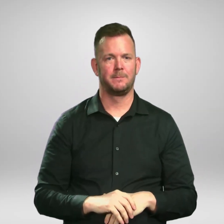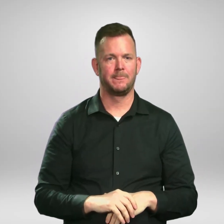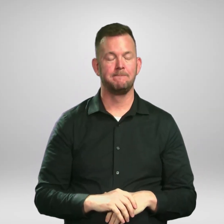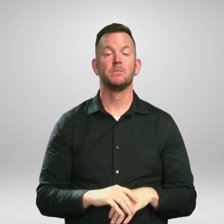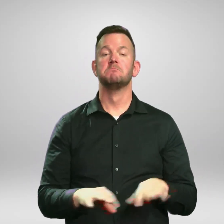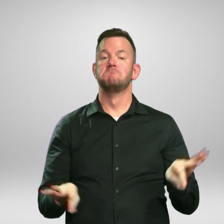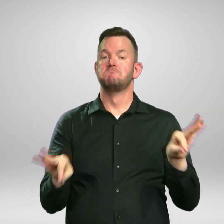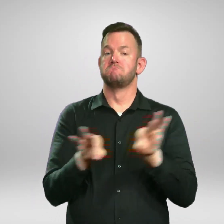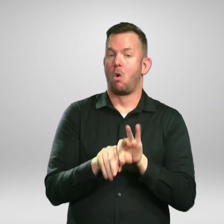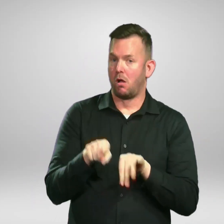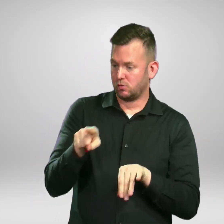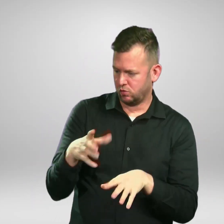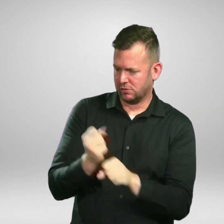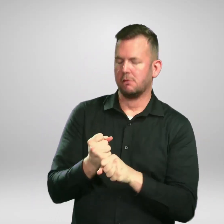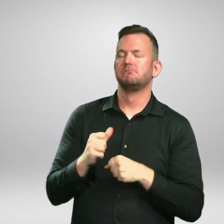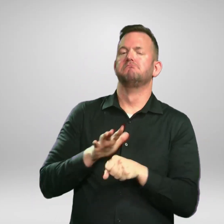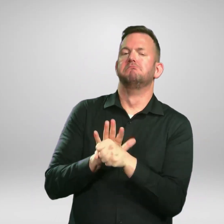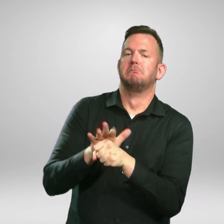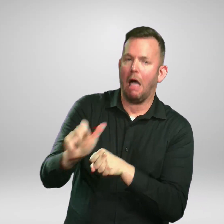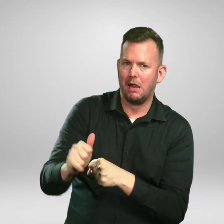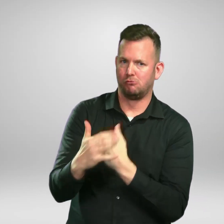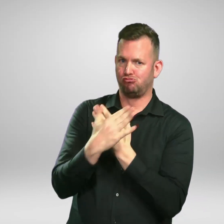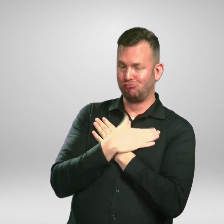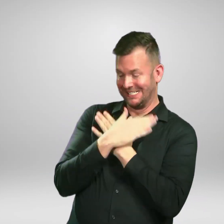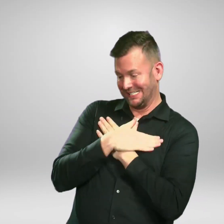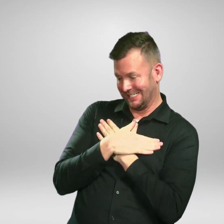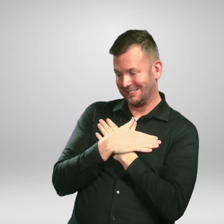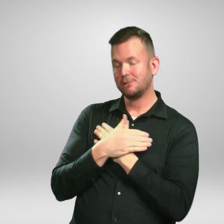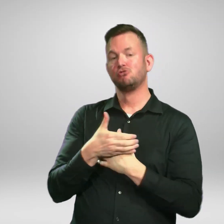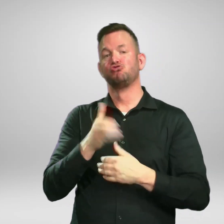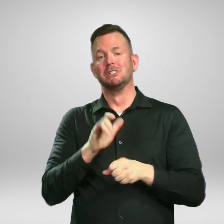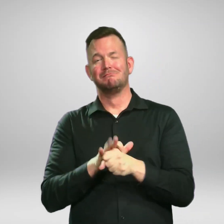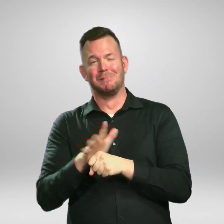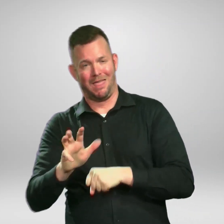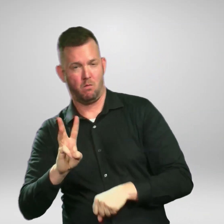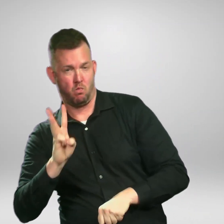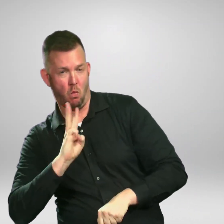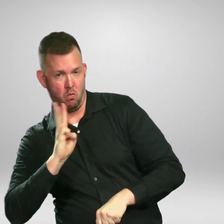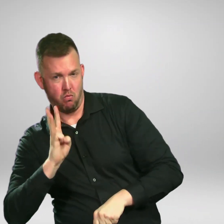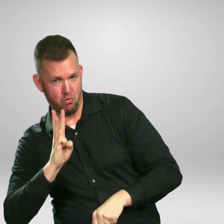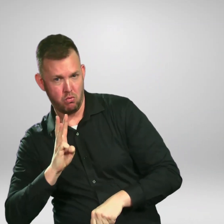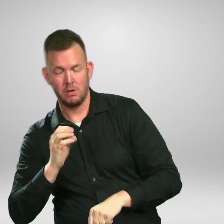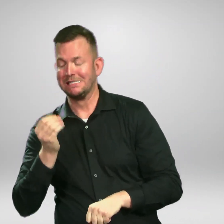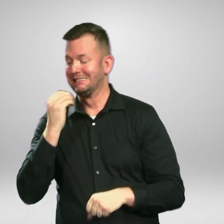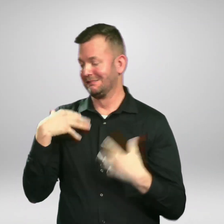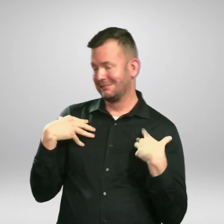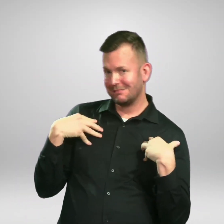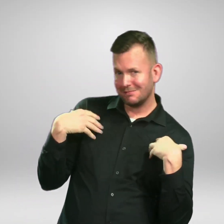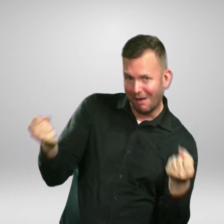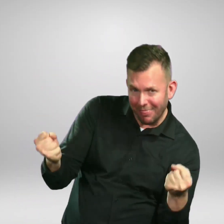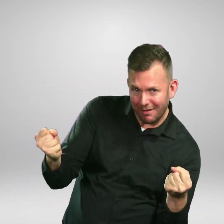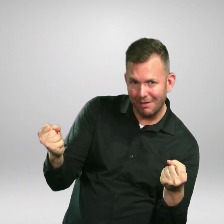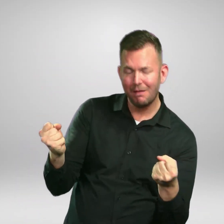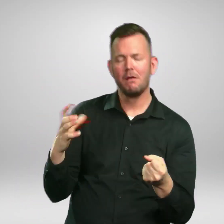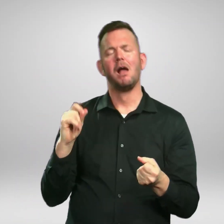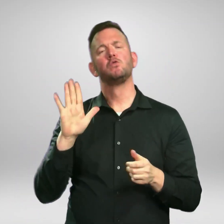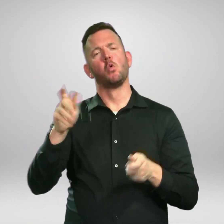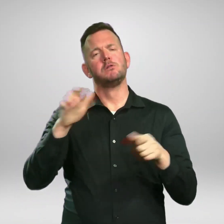Get plenty of rest, drink plenty of fluids, eat healthy foods, and manage your stress to keep your